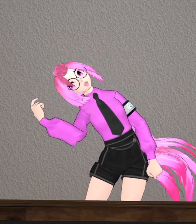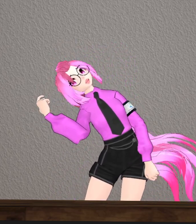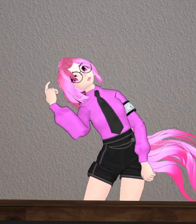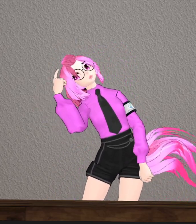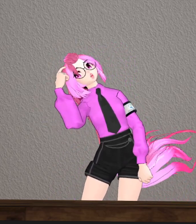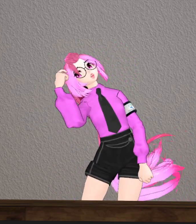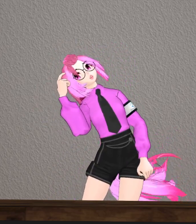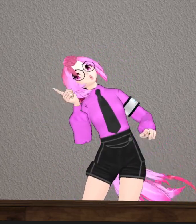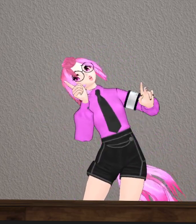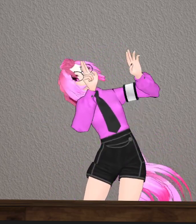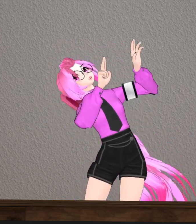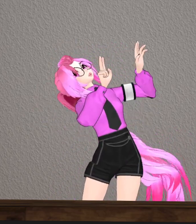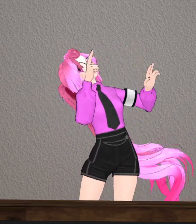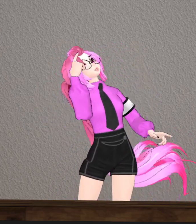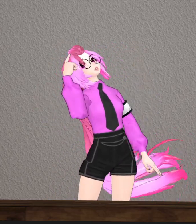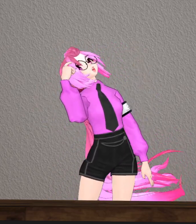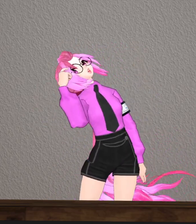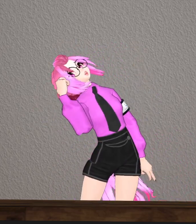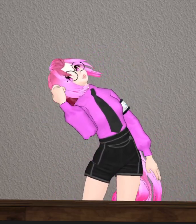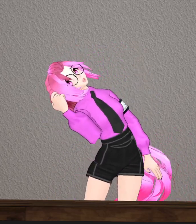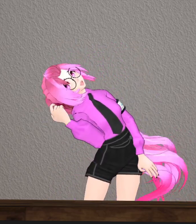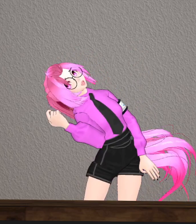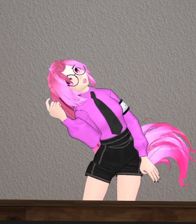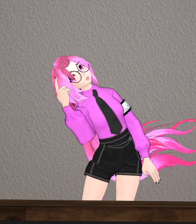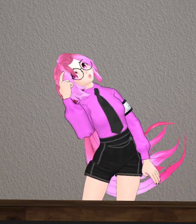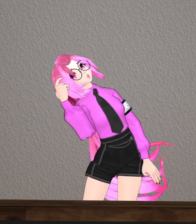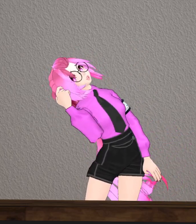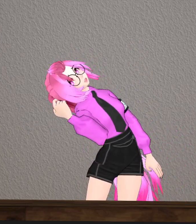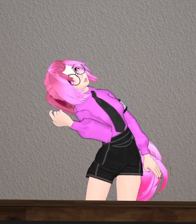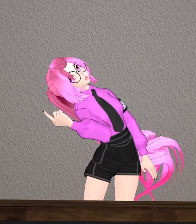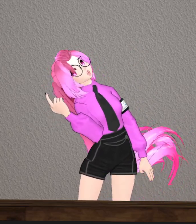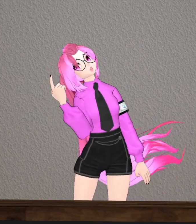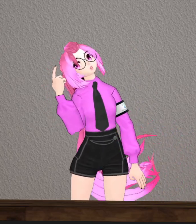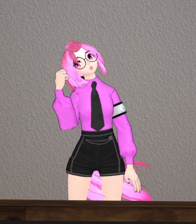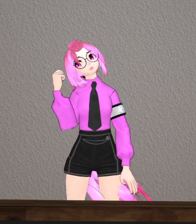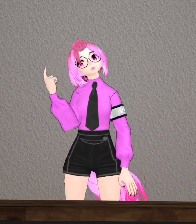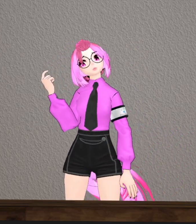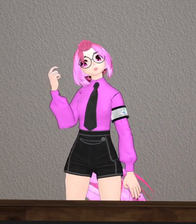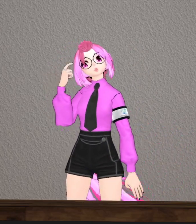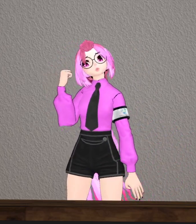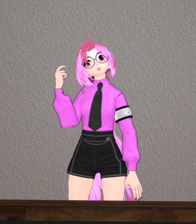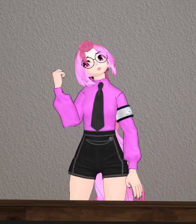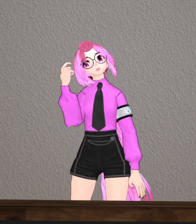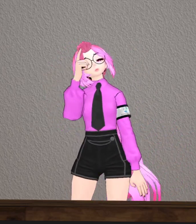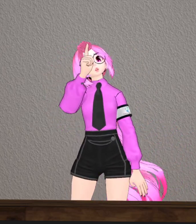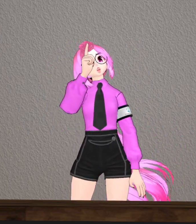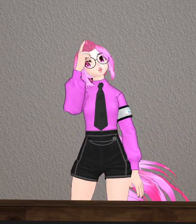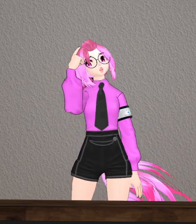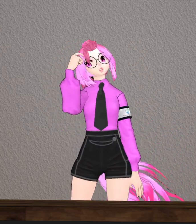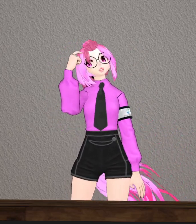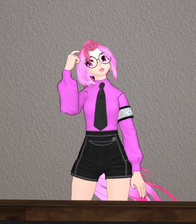like looking up towards the sky, and you're saying like you're dreaming. Like, so this is dream.